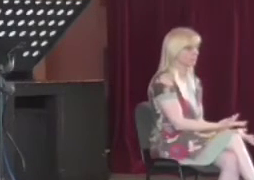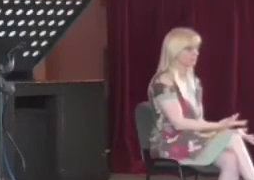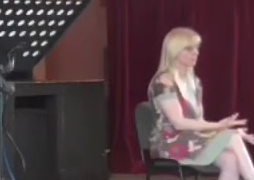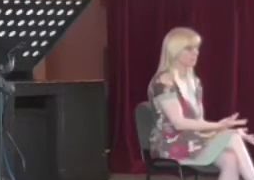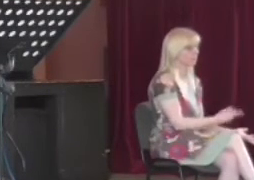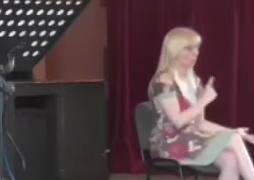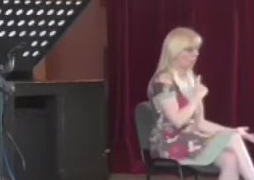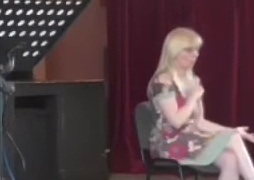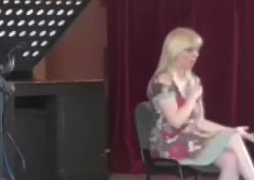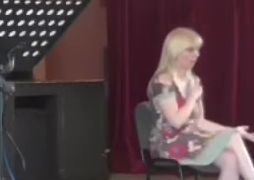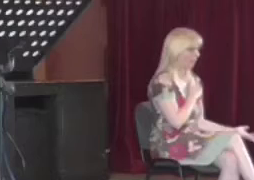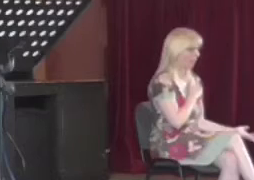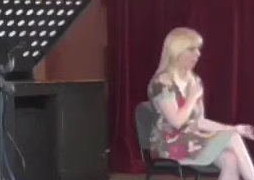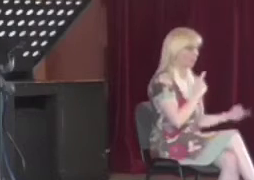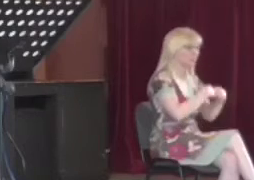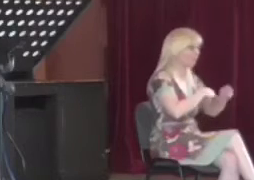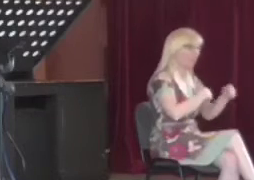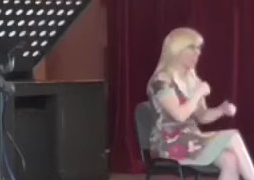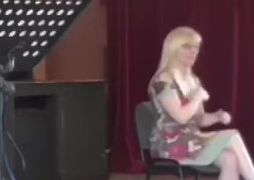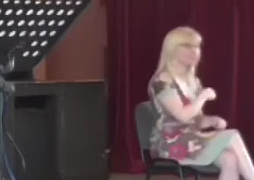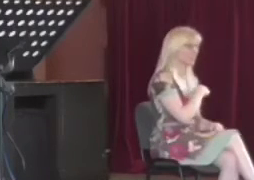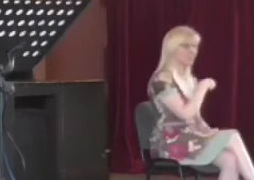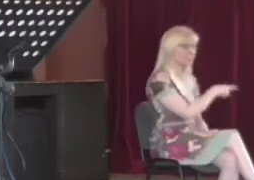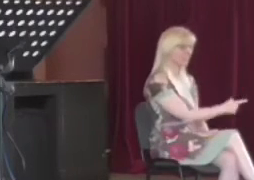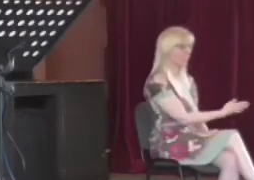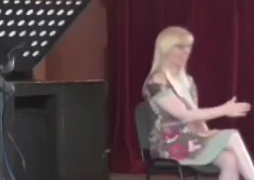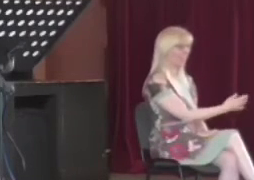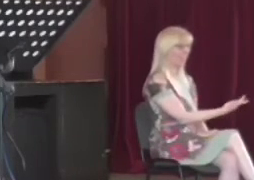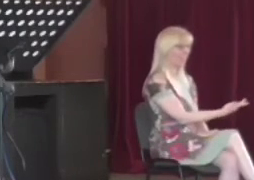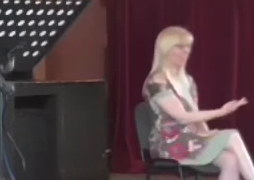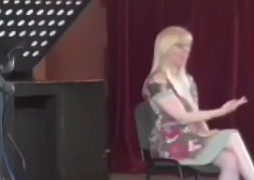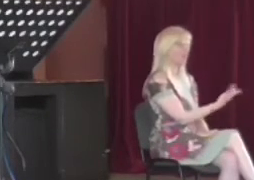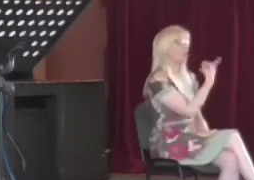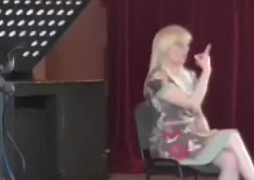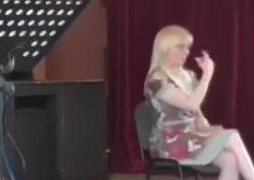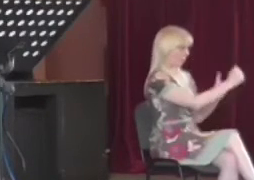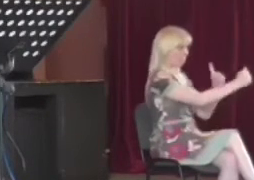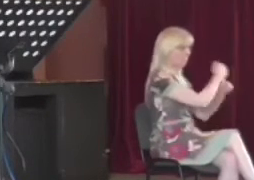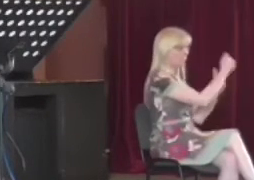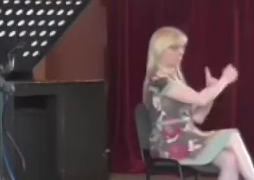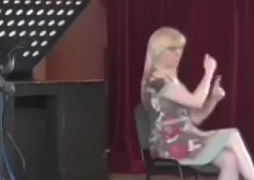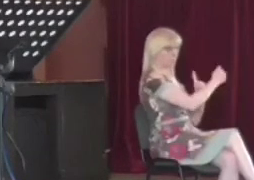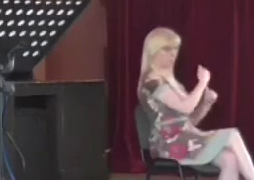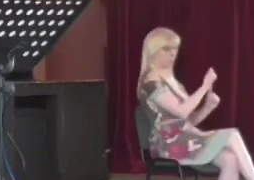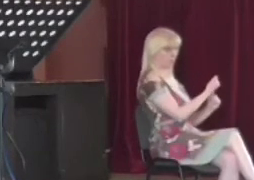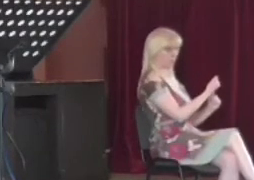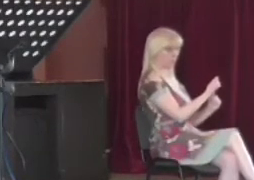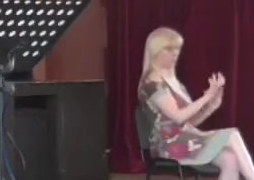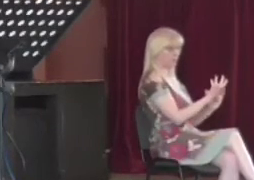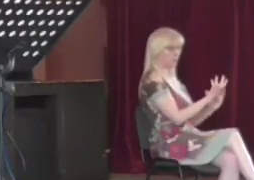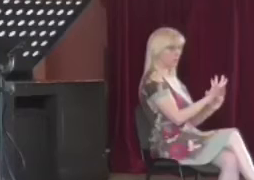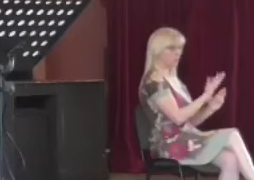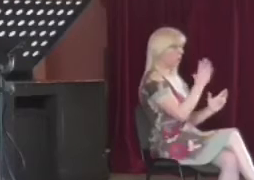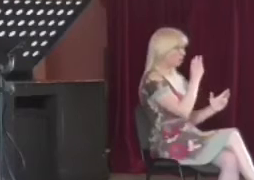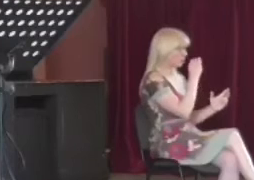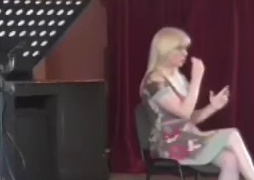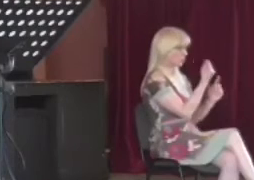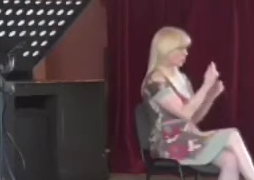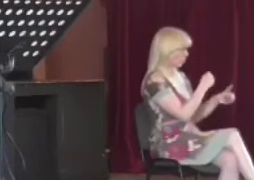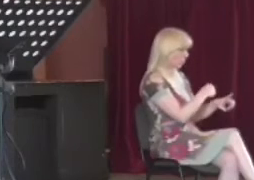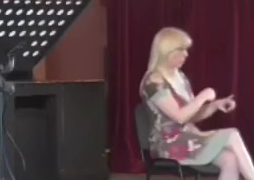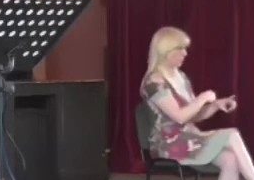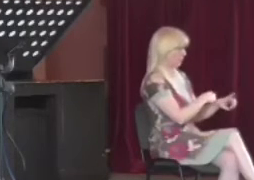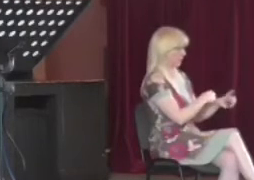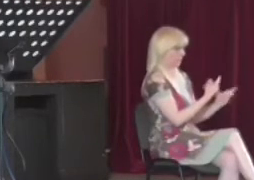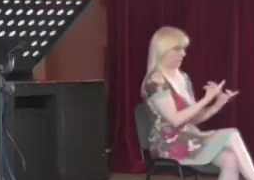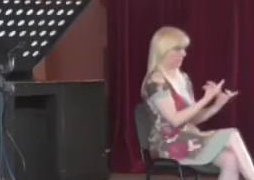him. That's his plan. He just goes where the Spirit leads him. And that is the same for you and me today. And it's like I've already